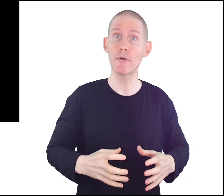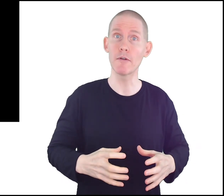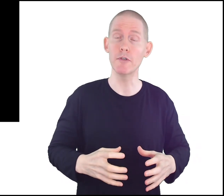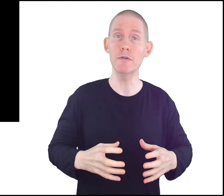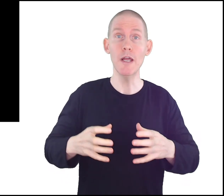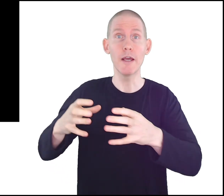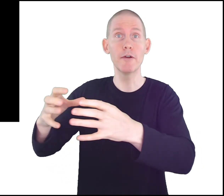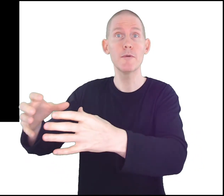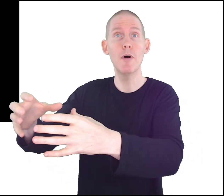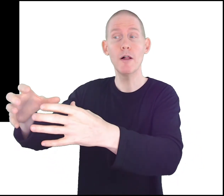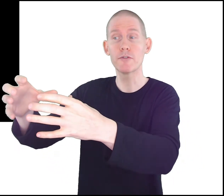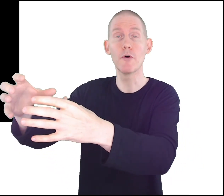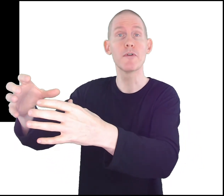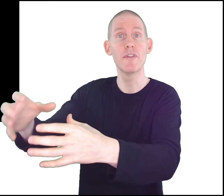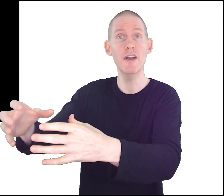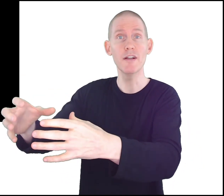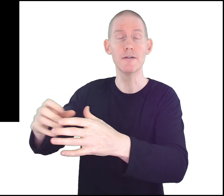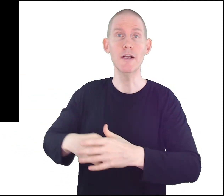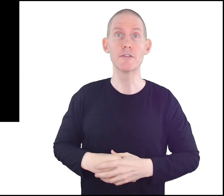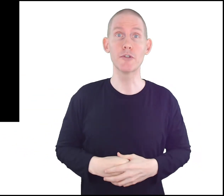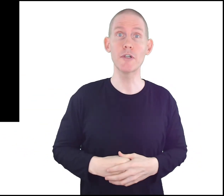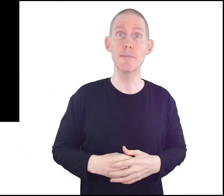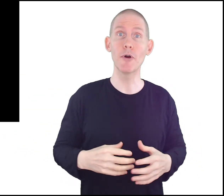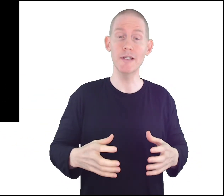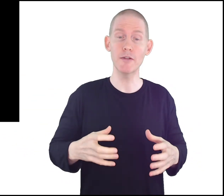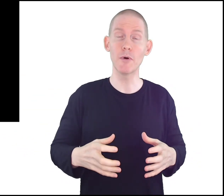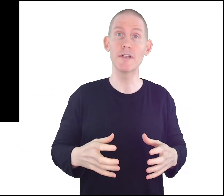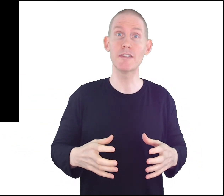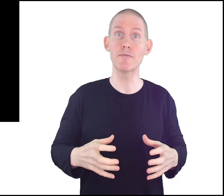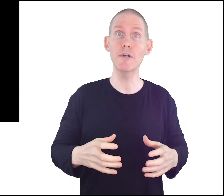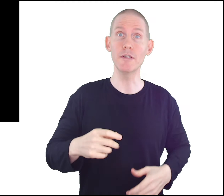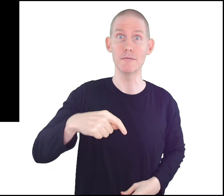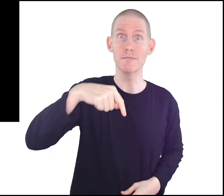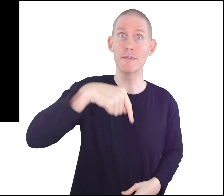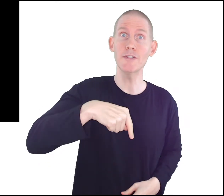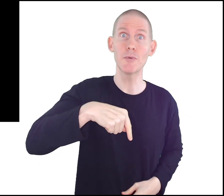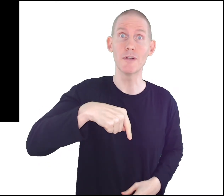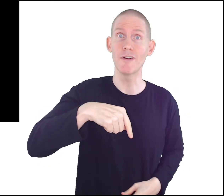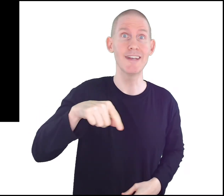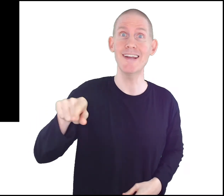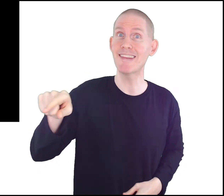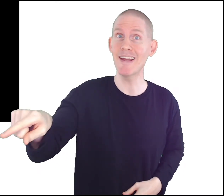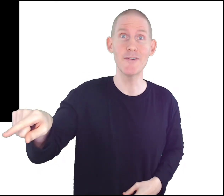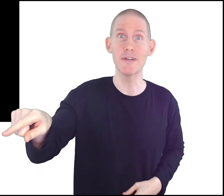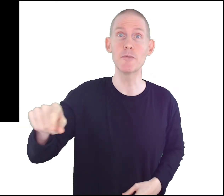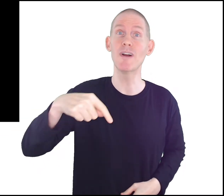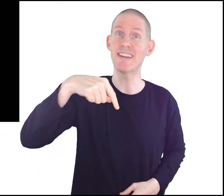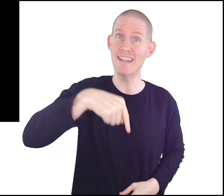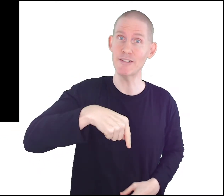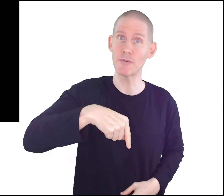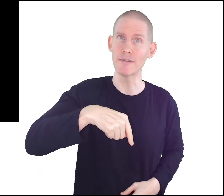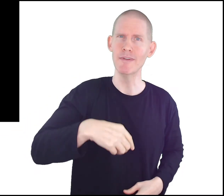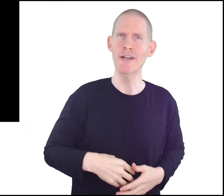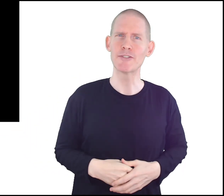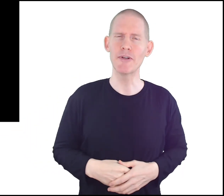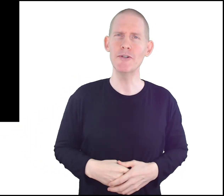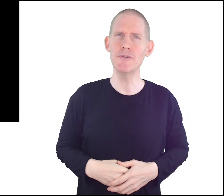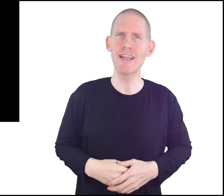of you, another ball is over there. So you're going to point at the one that's in front of you. This one, right? Not that one. We want this one. So I know you can't take